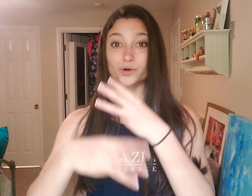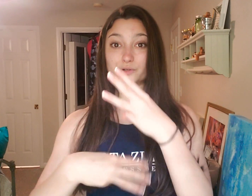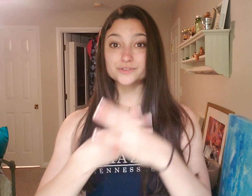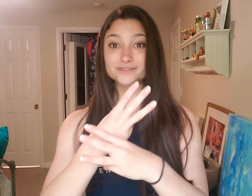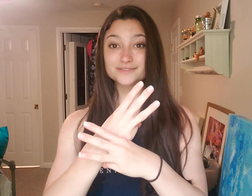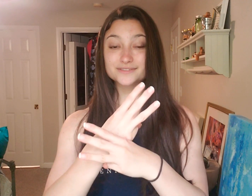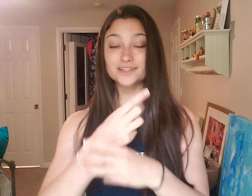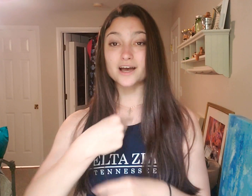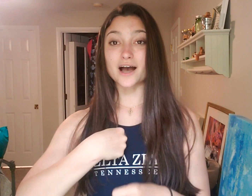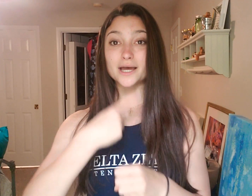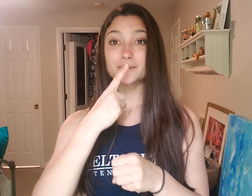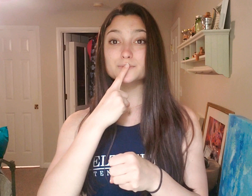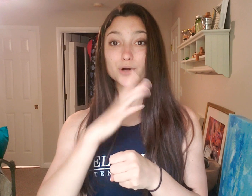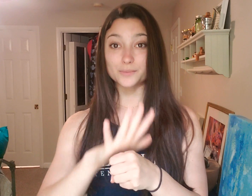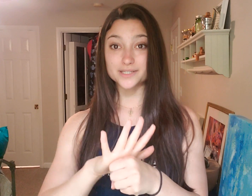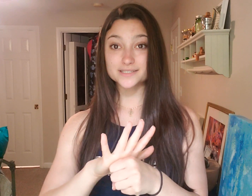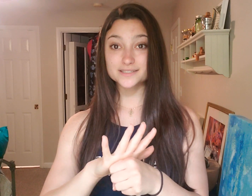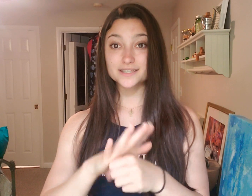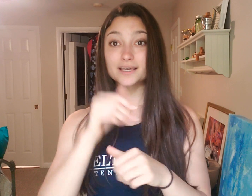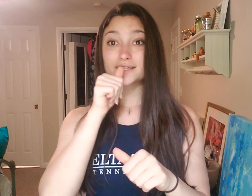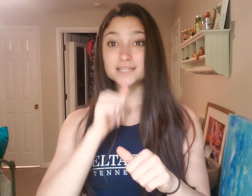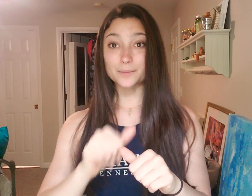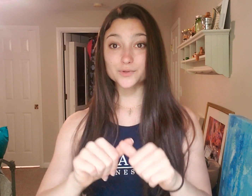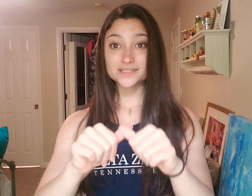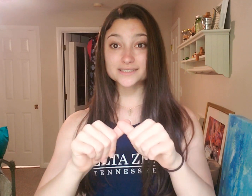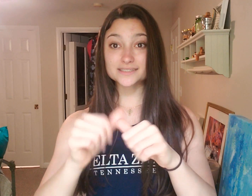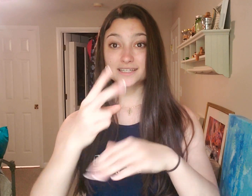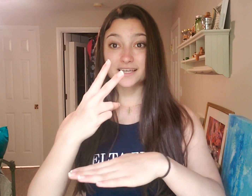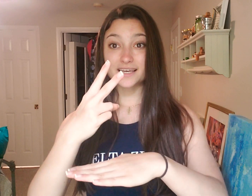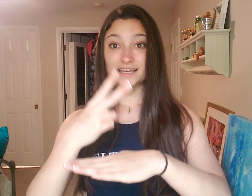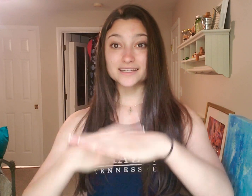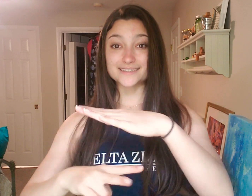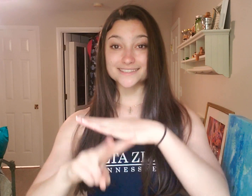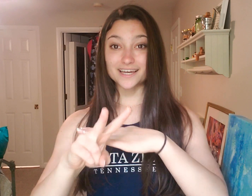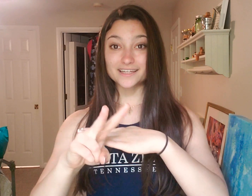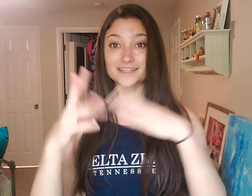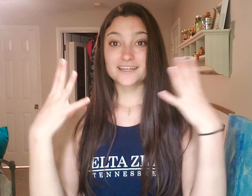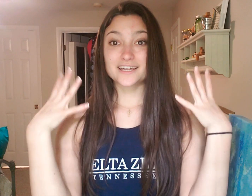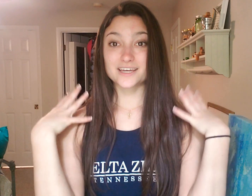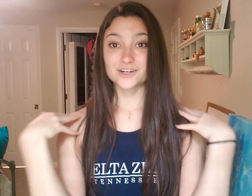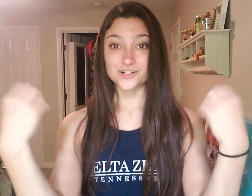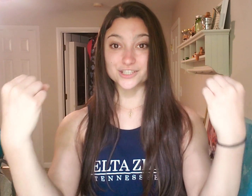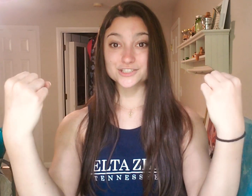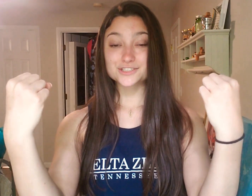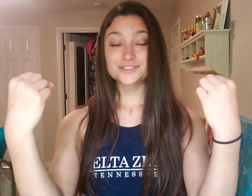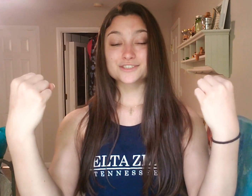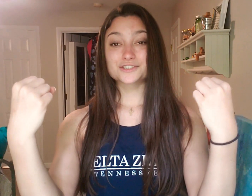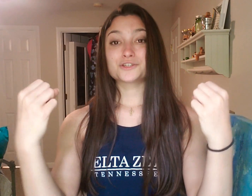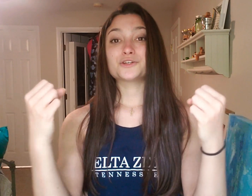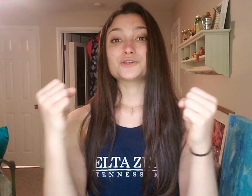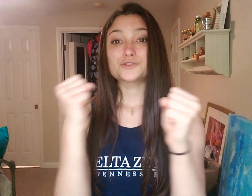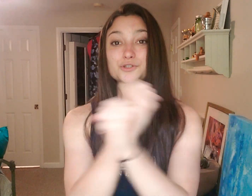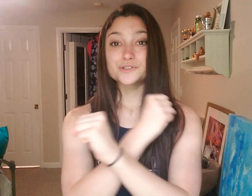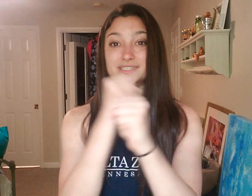world, I promise temperance and insight and courage. To